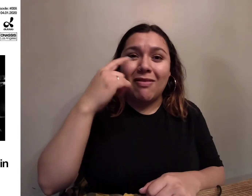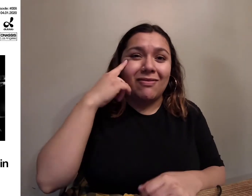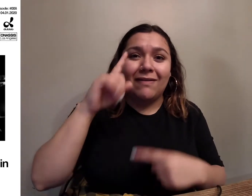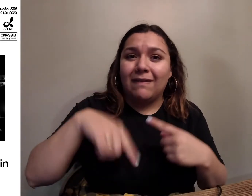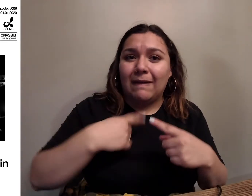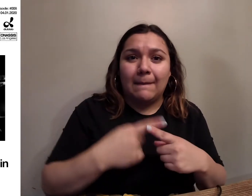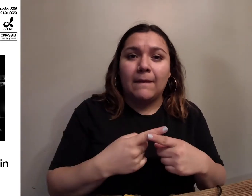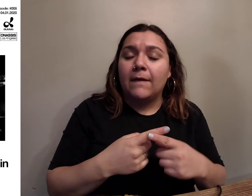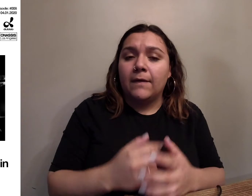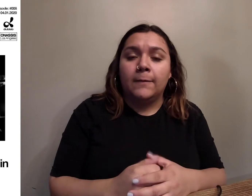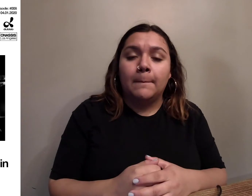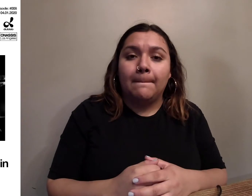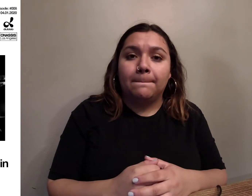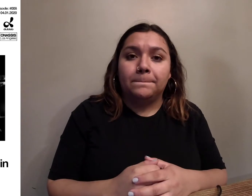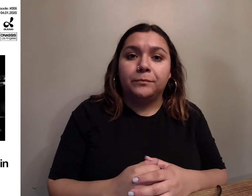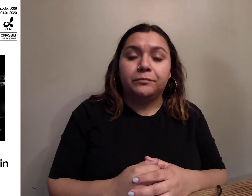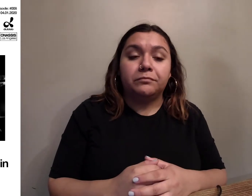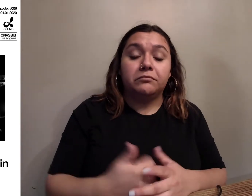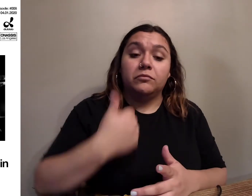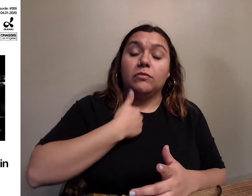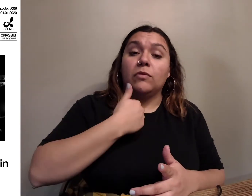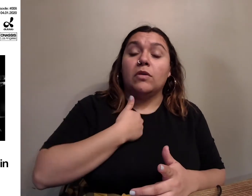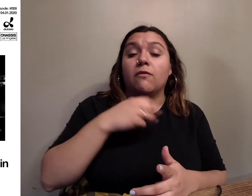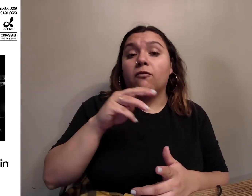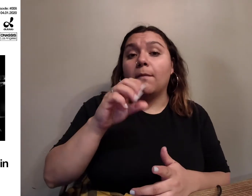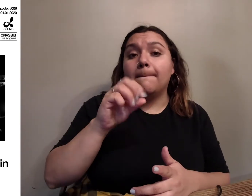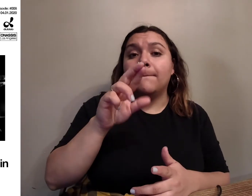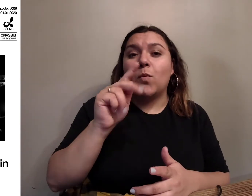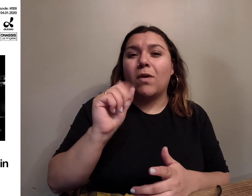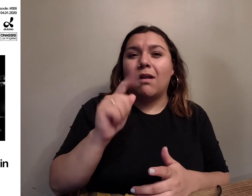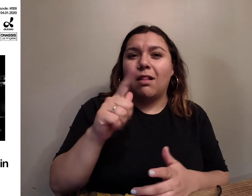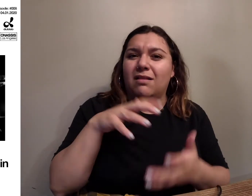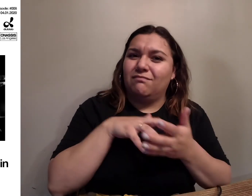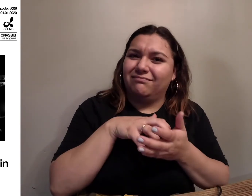aware of ourselves as mortal creatures, fragile creatures that